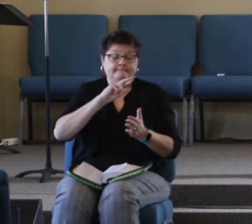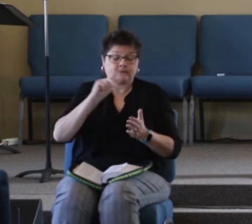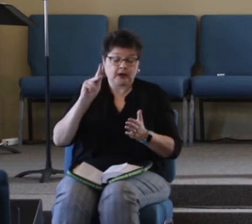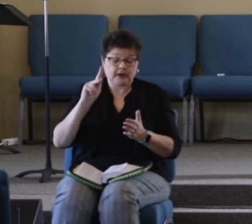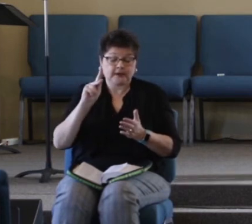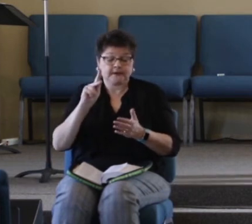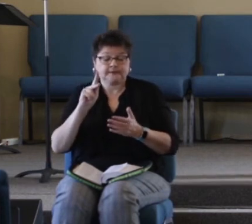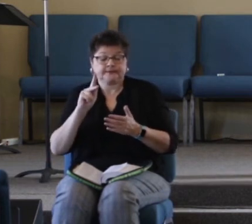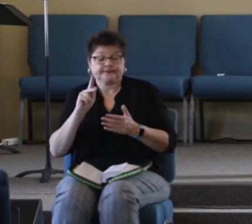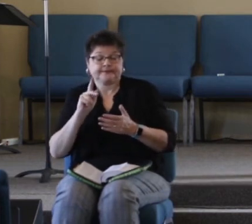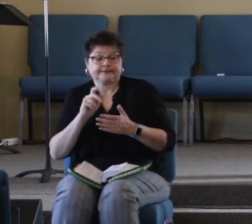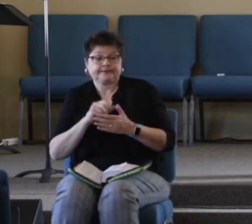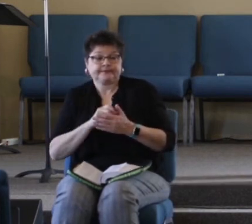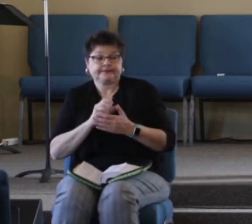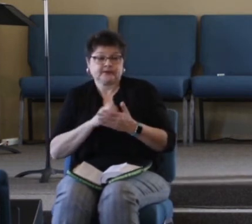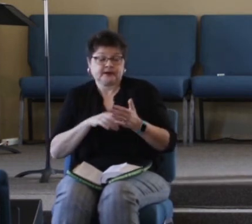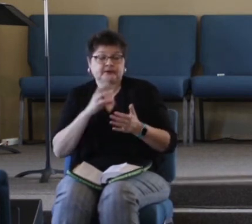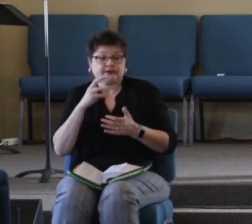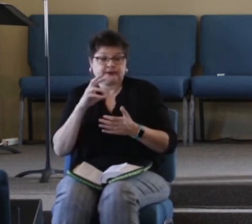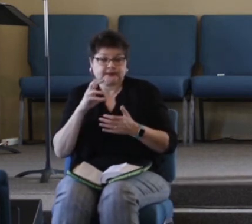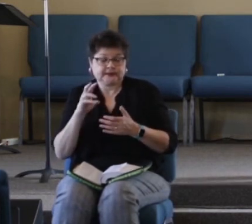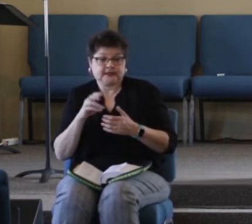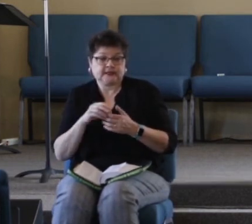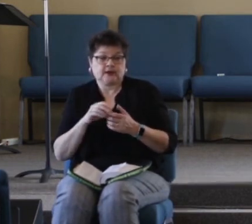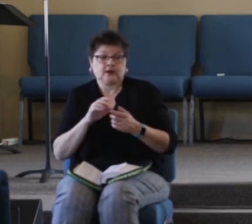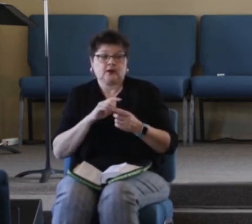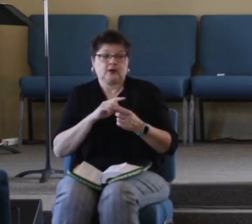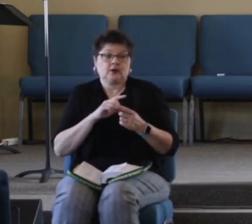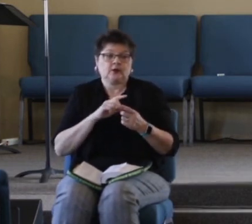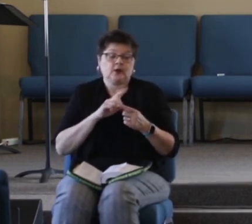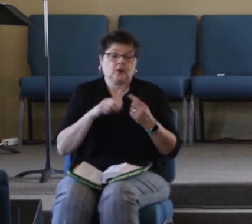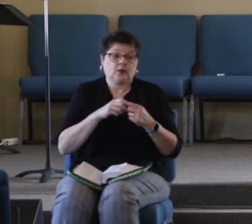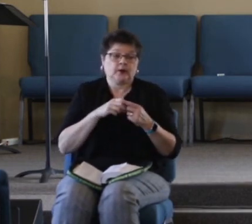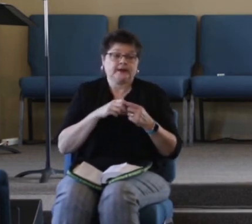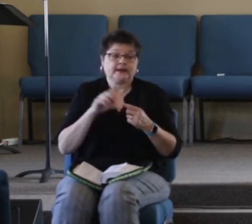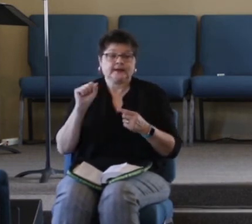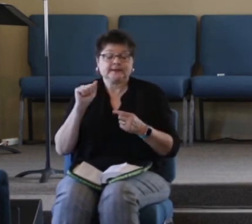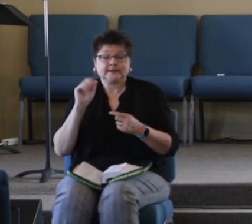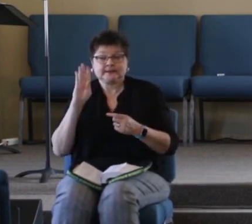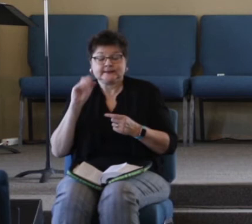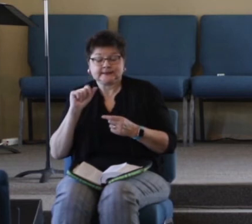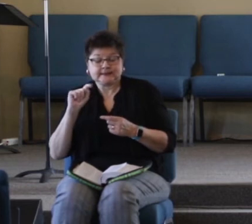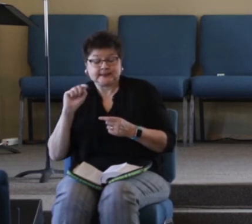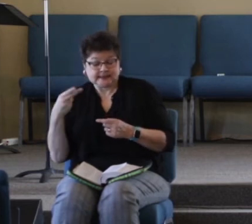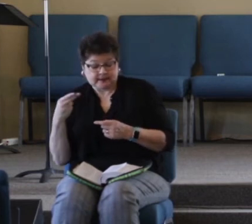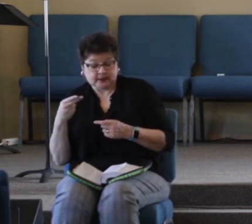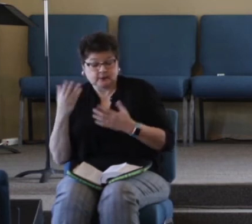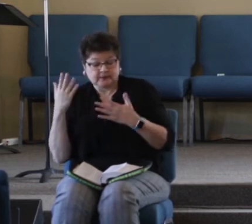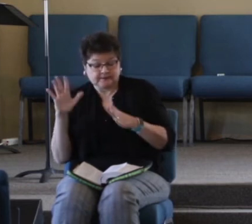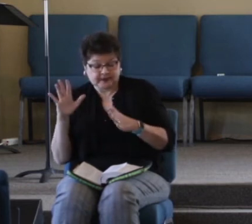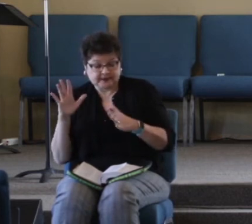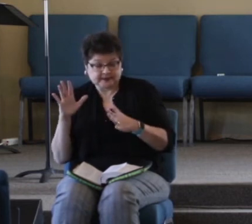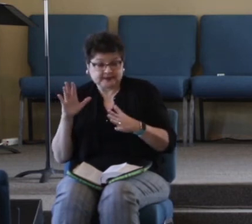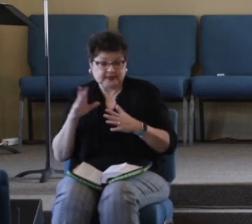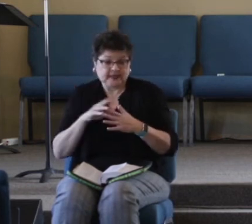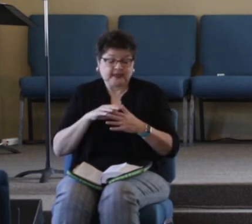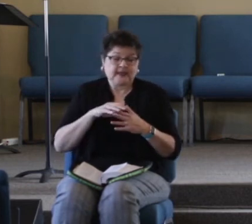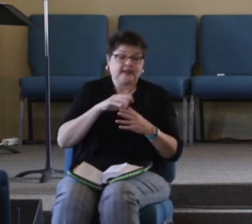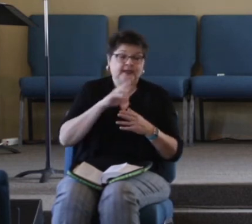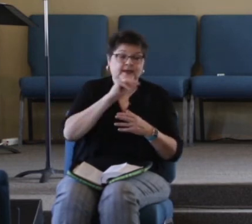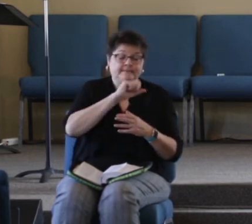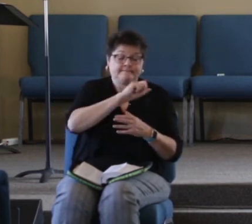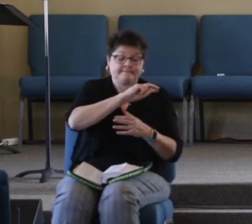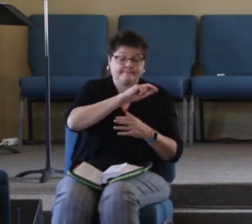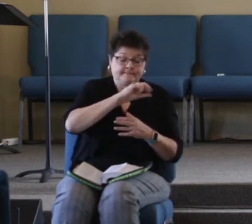let me just read this really quick. When the Sabbath was over, Mary Magdalene and Mary, the mother of James,